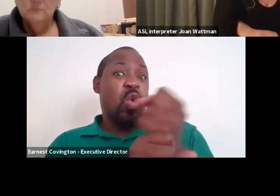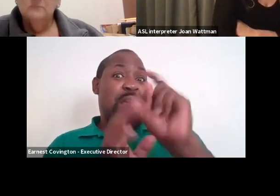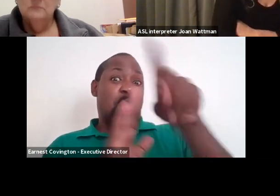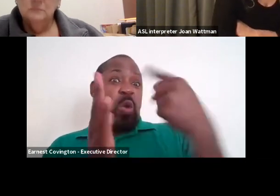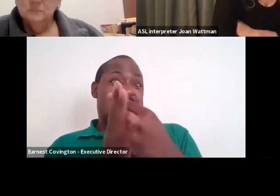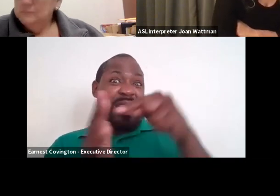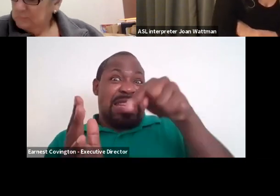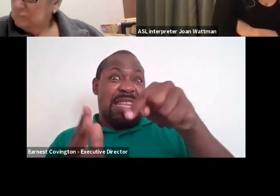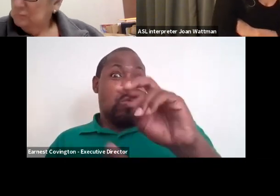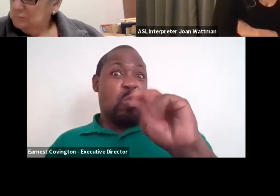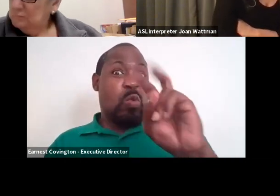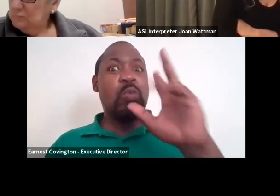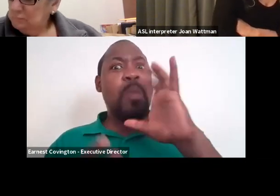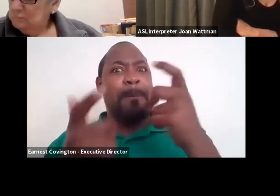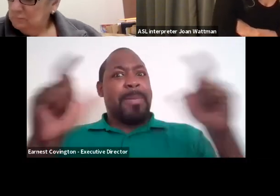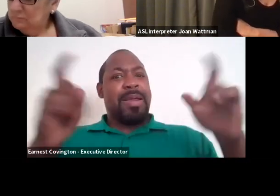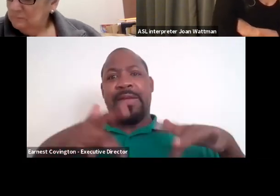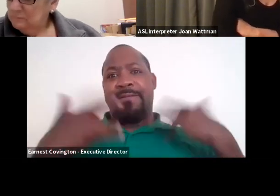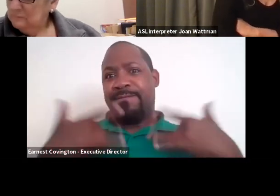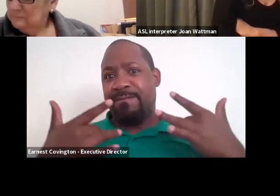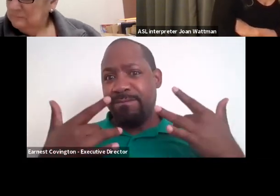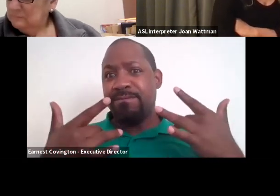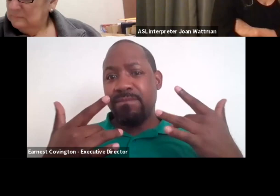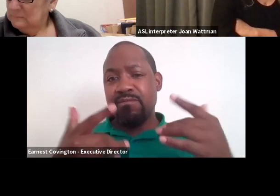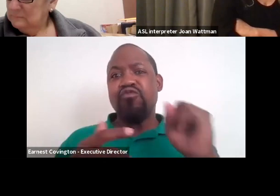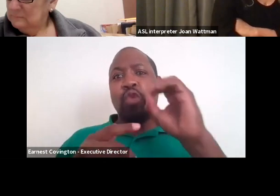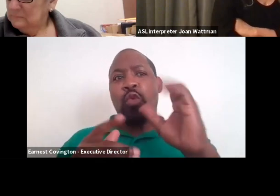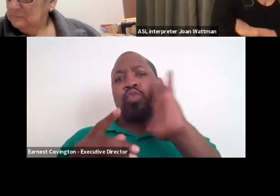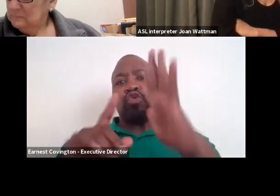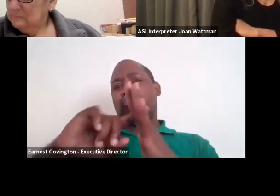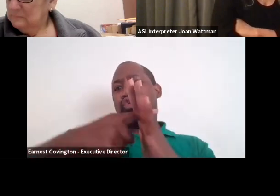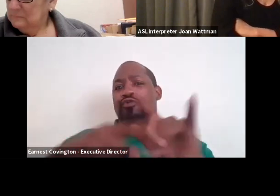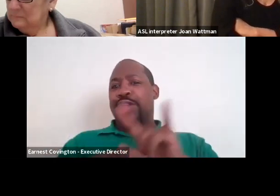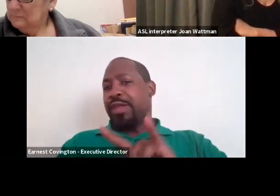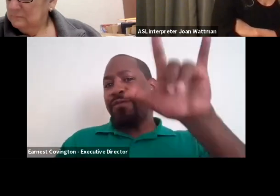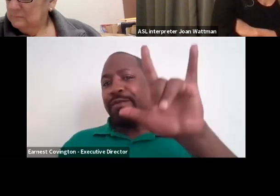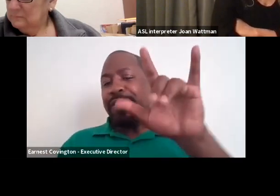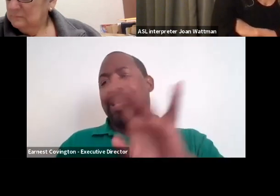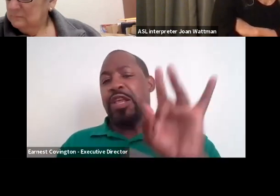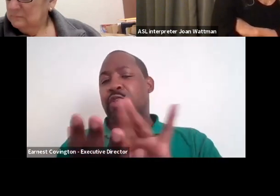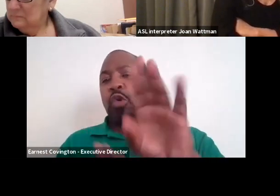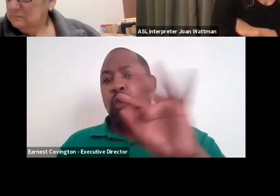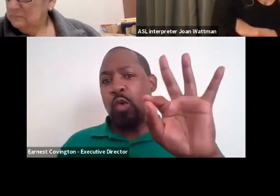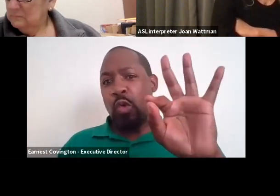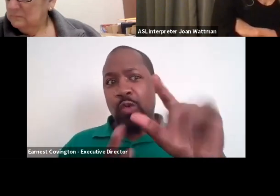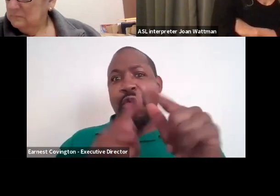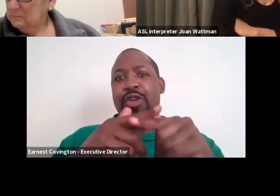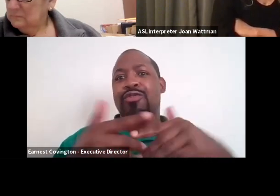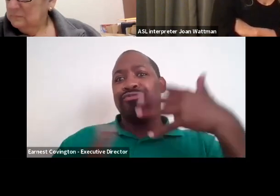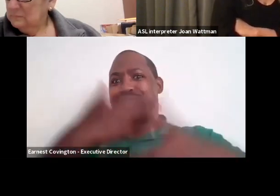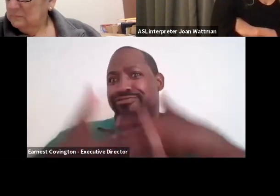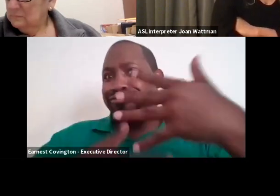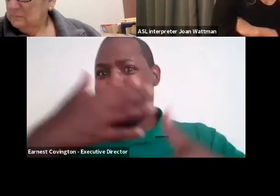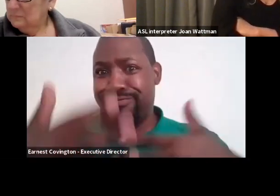So November is our kickoff. November, we'll have some events spotlighting that, which